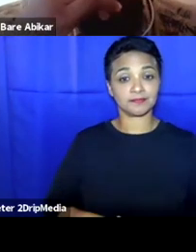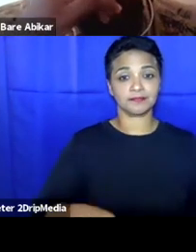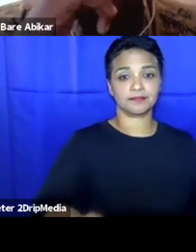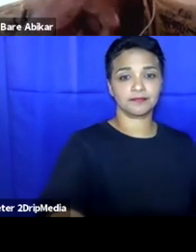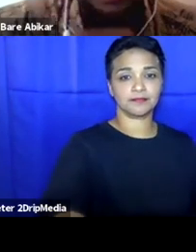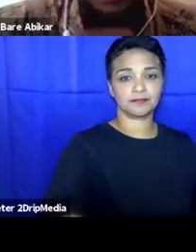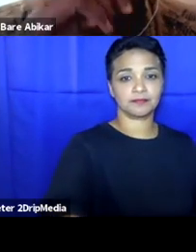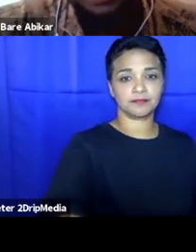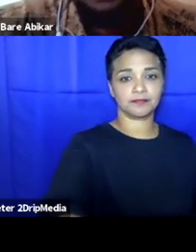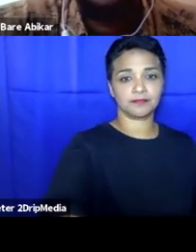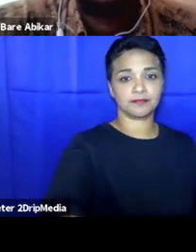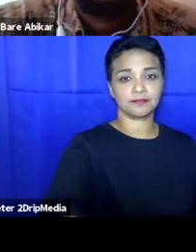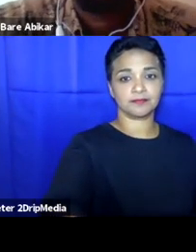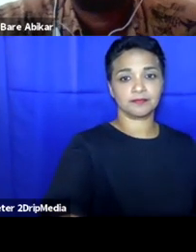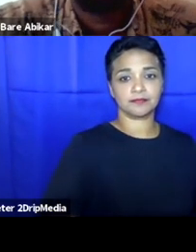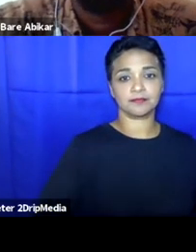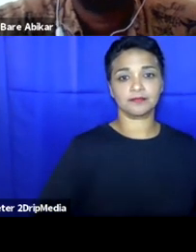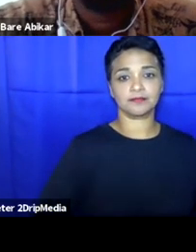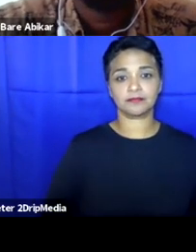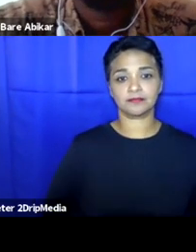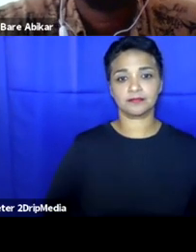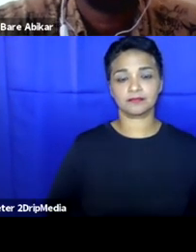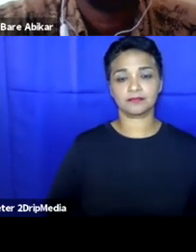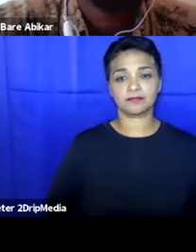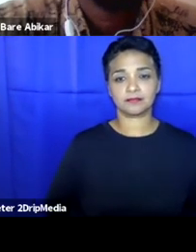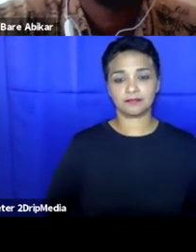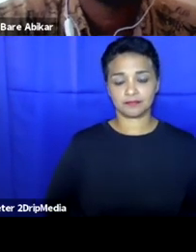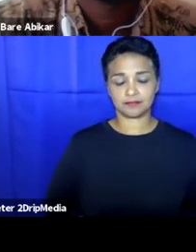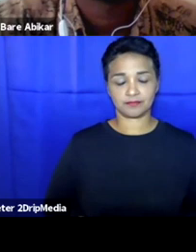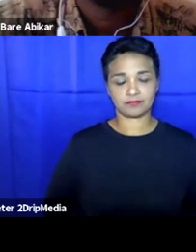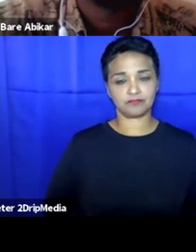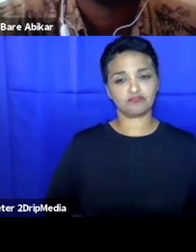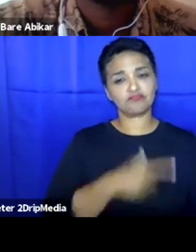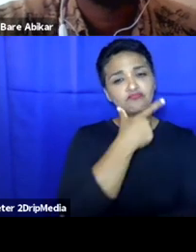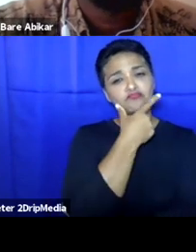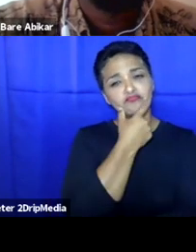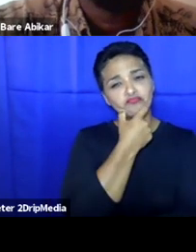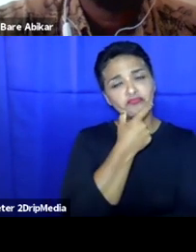I think it has, you have almost said everything.